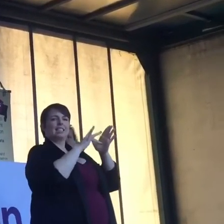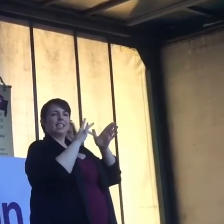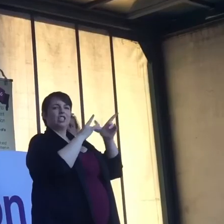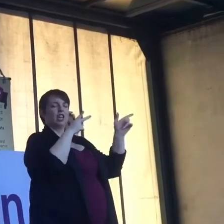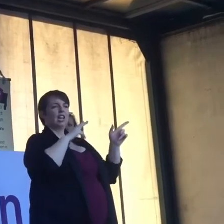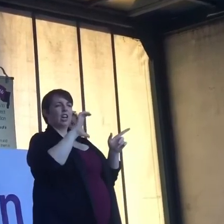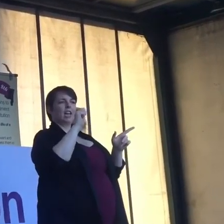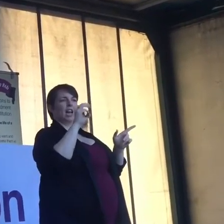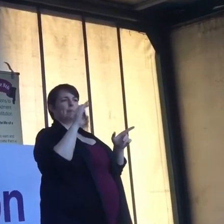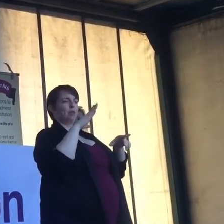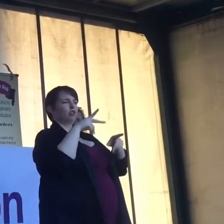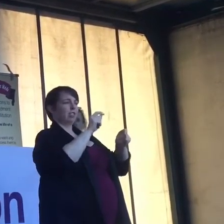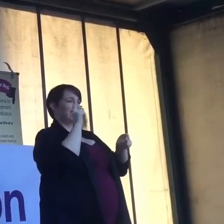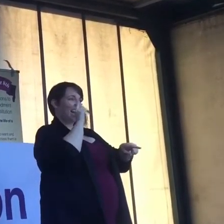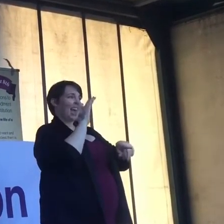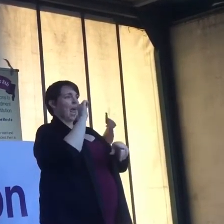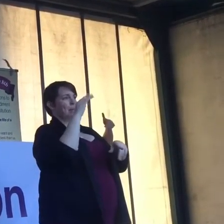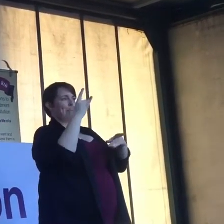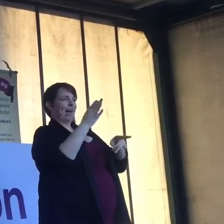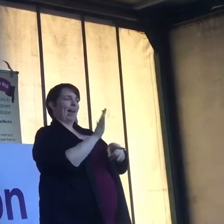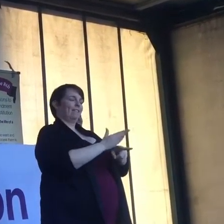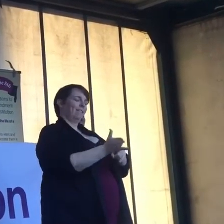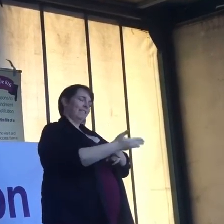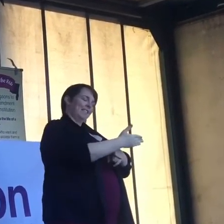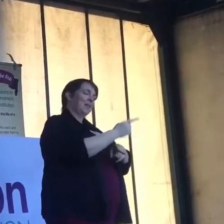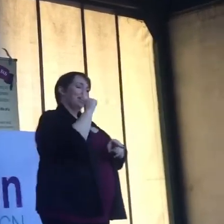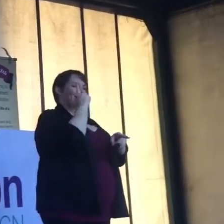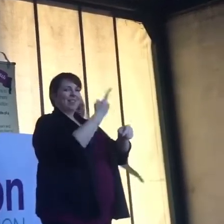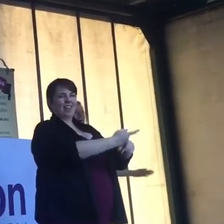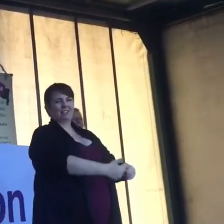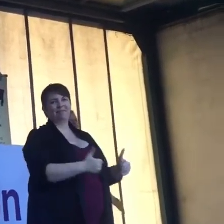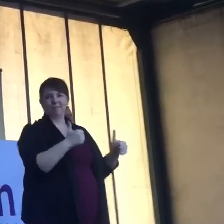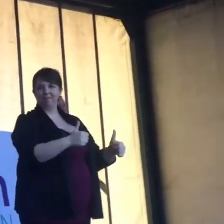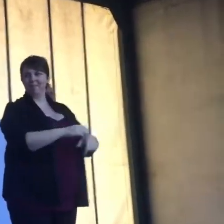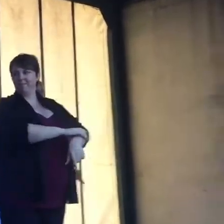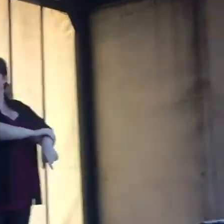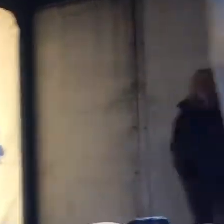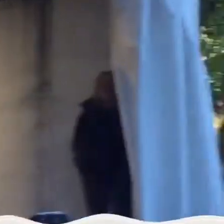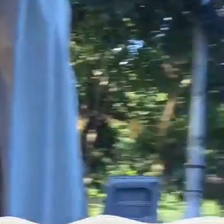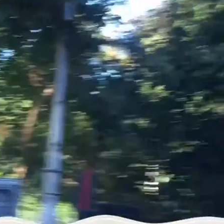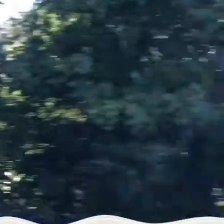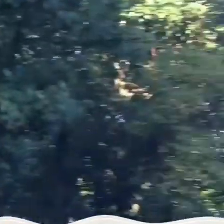It's off Capel Street, turn left at the AOB Bank. See you there.